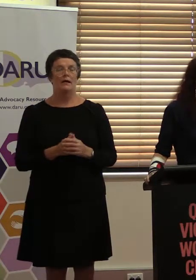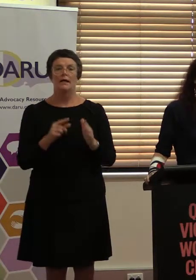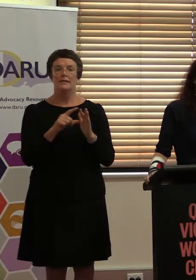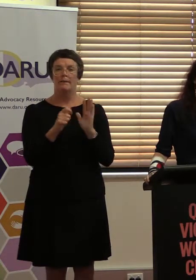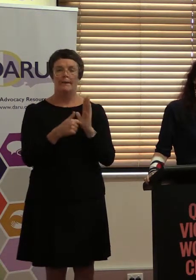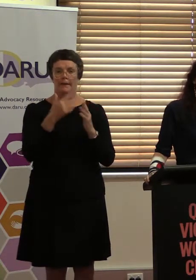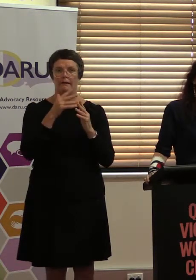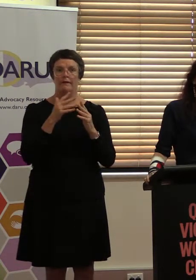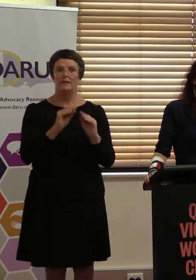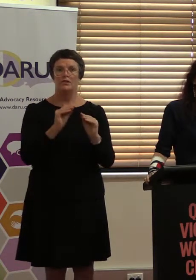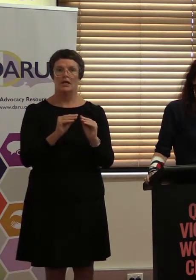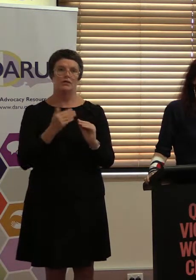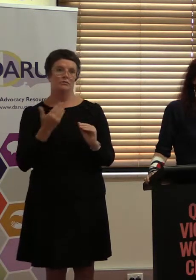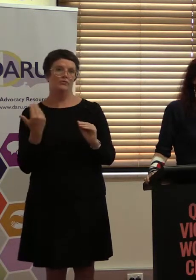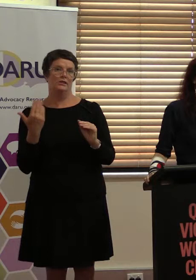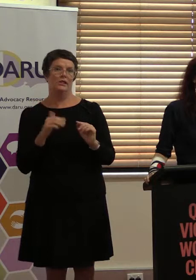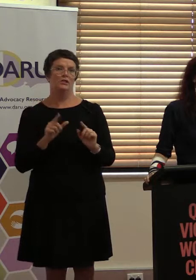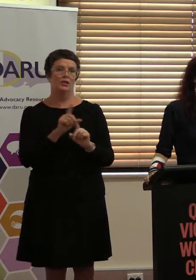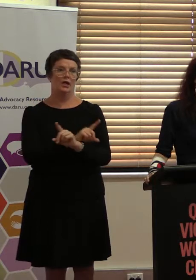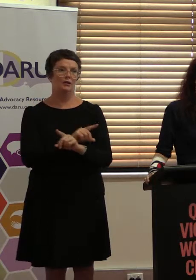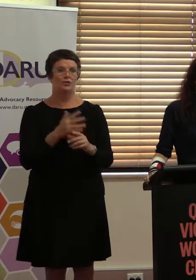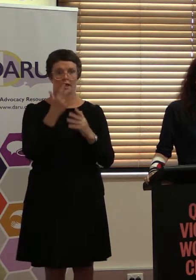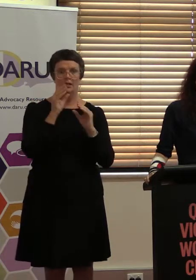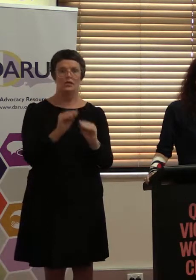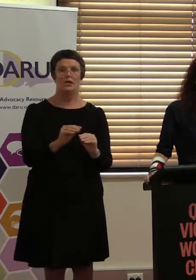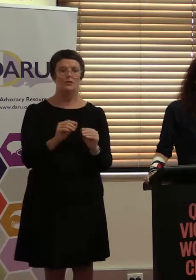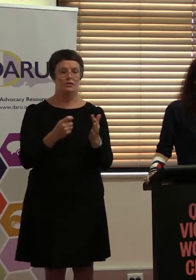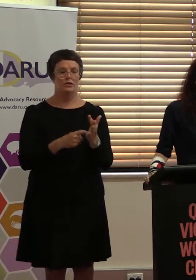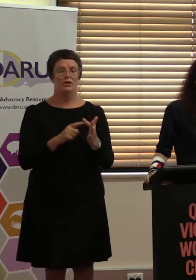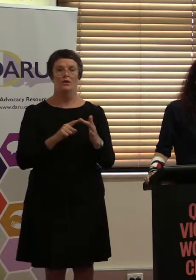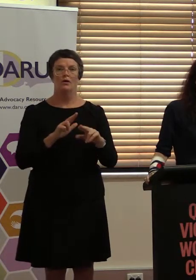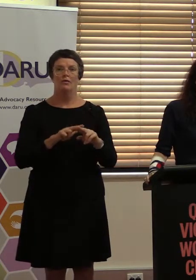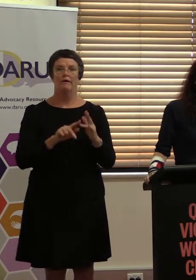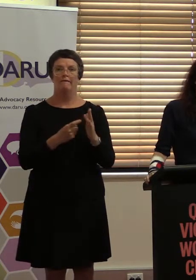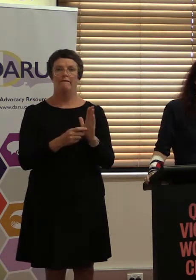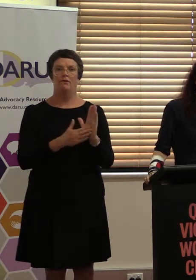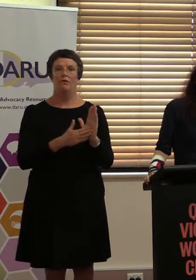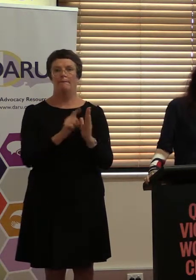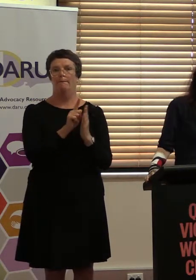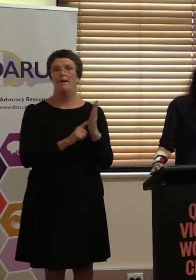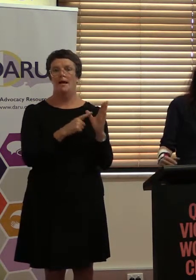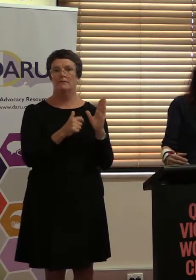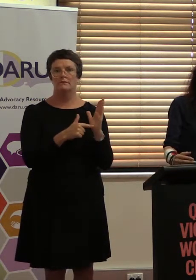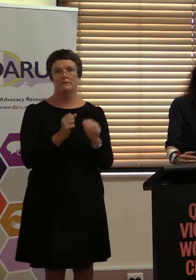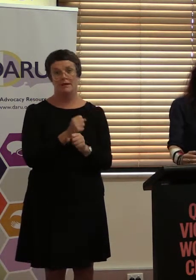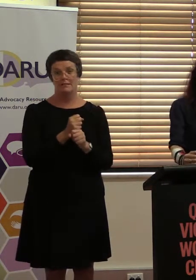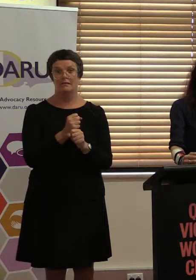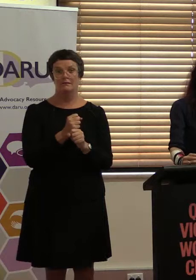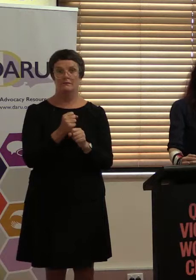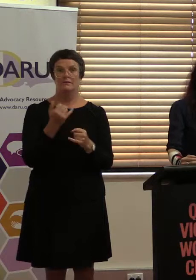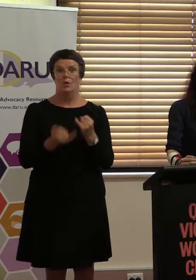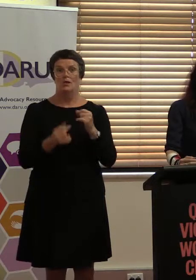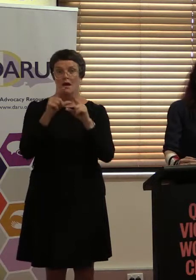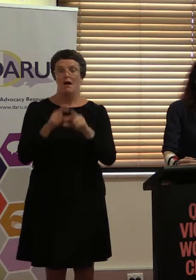to the Education and Training Reform Act makes it harder to homeschool. And in fact, had a lot of